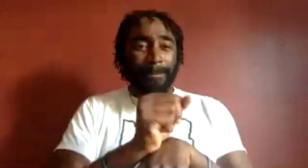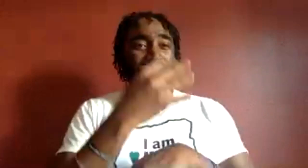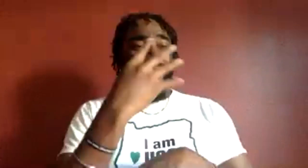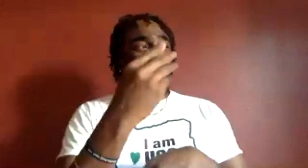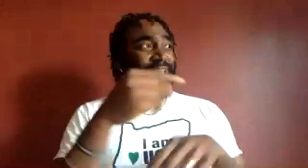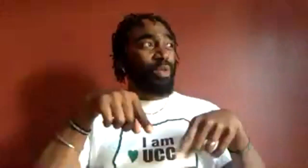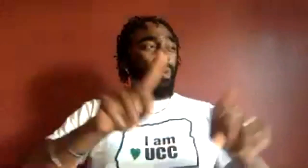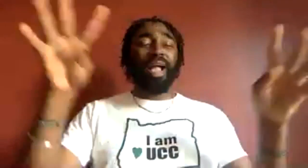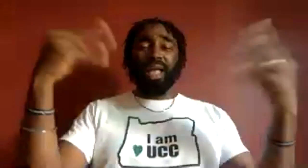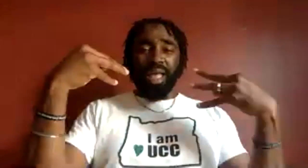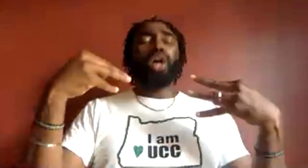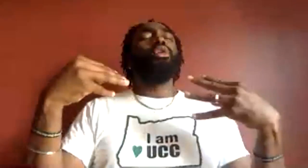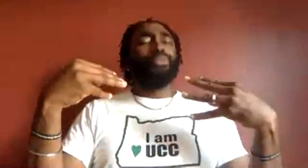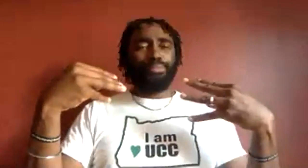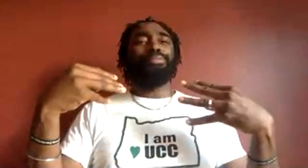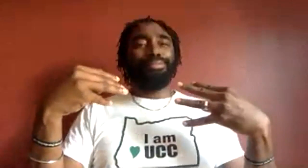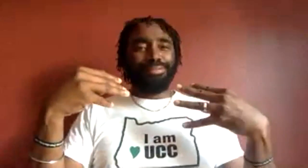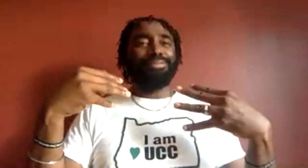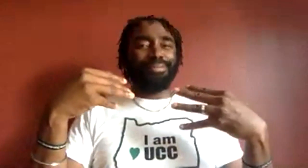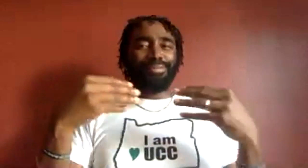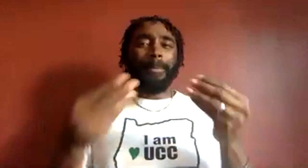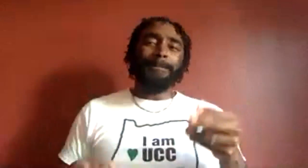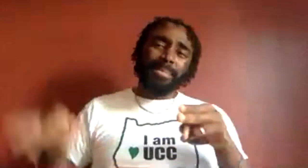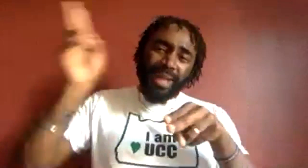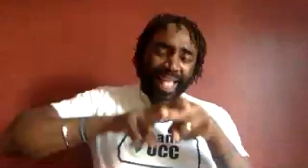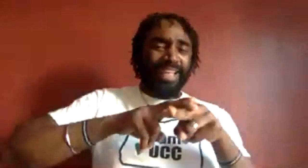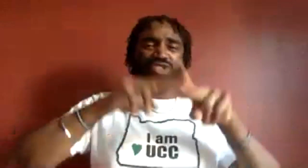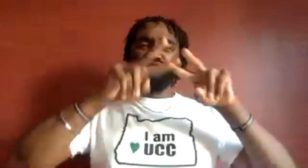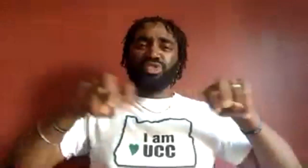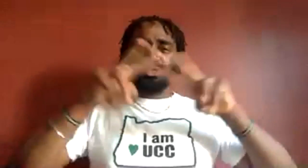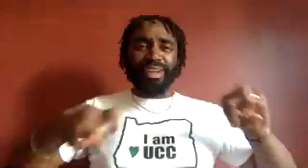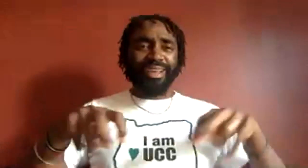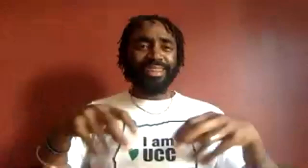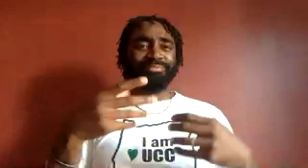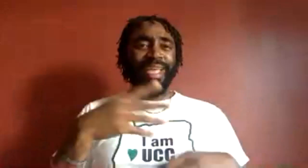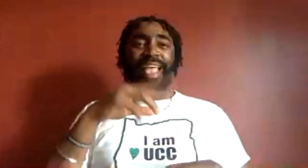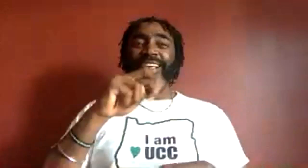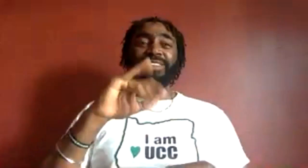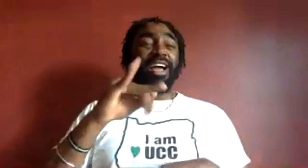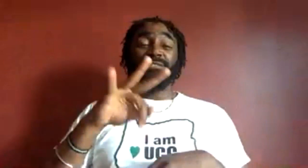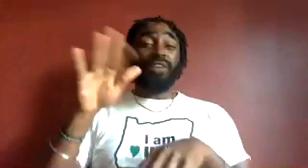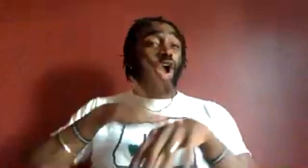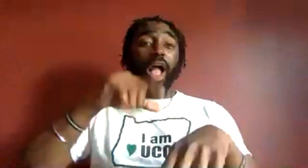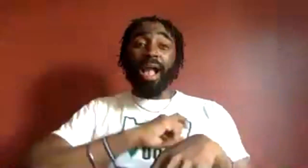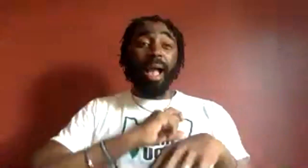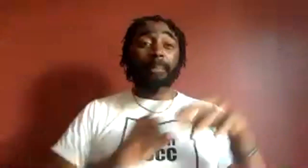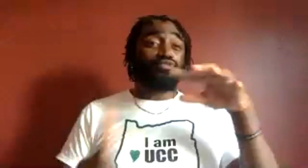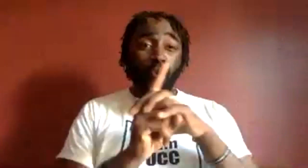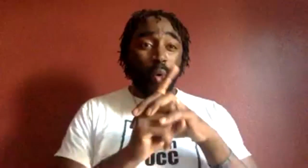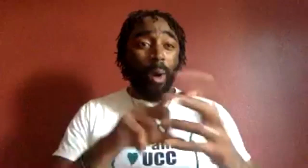people doing any job are gonna get a lot of attention. And so it's compounded so. And I